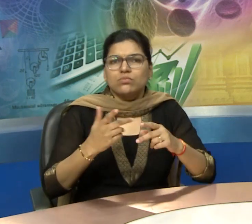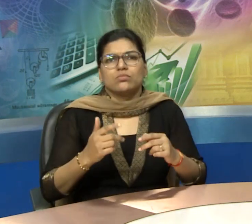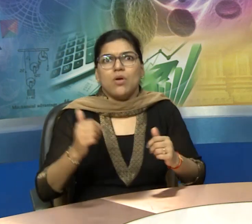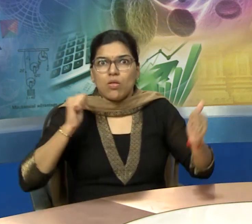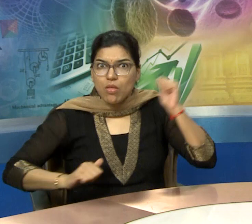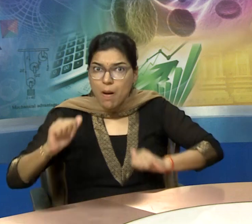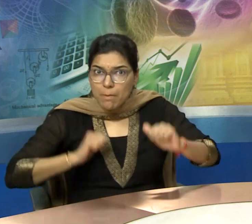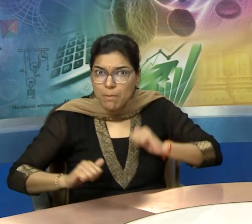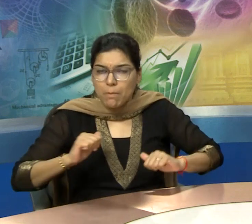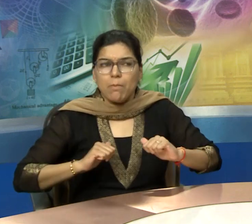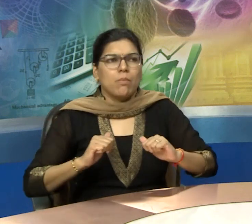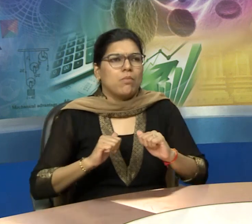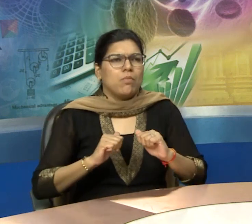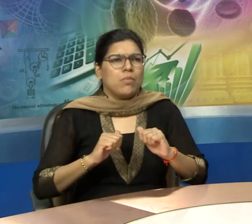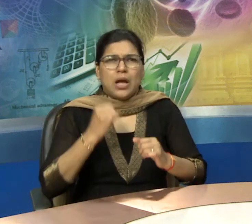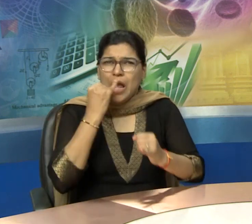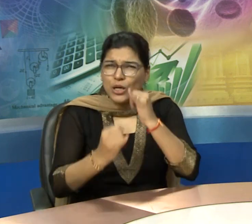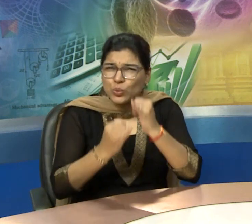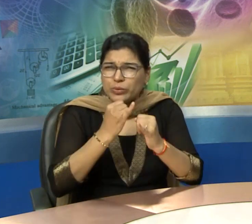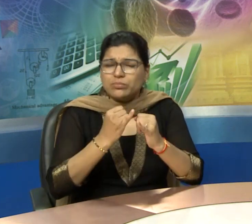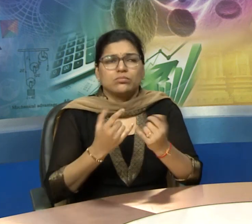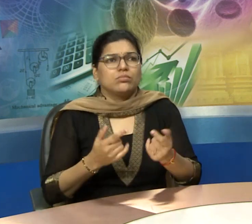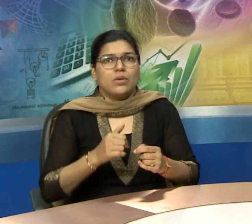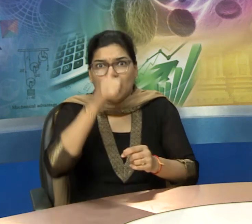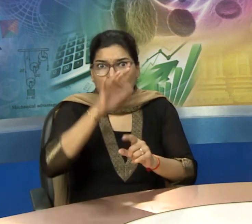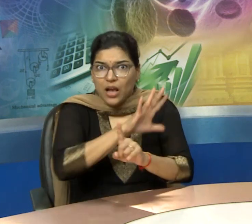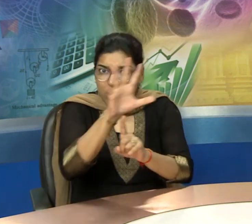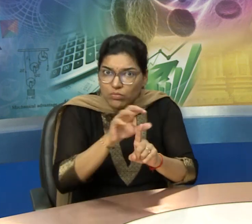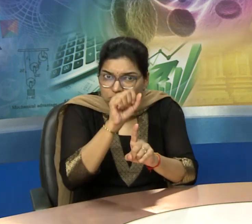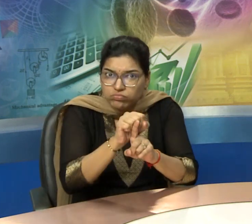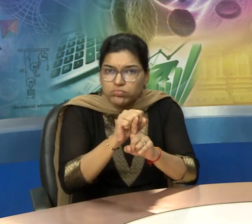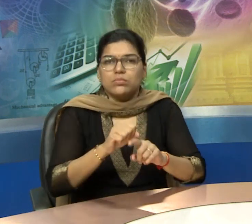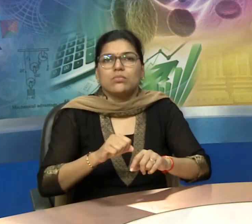enjoyment, and appreciation of various arts.